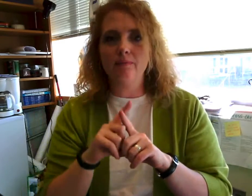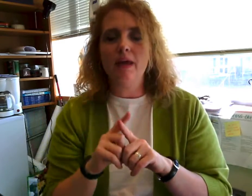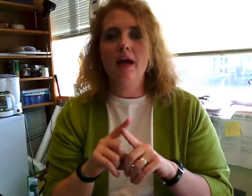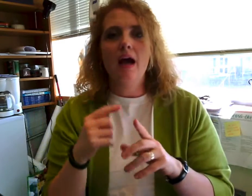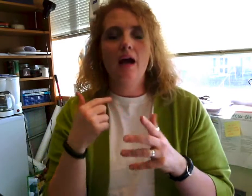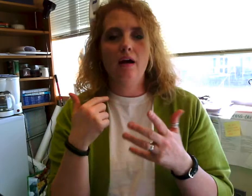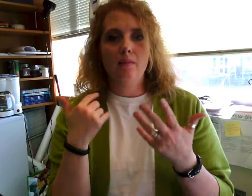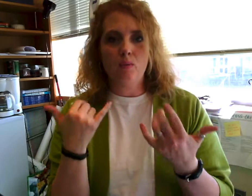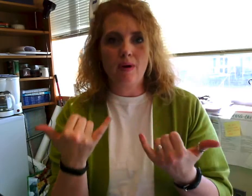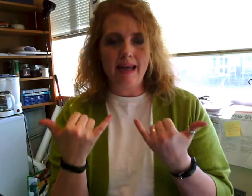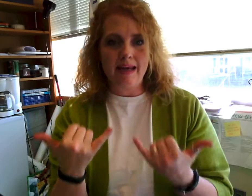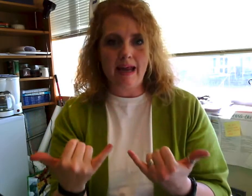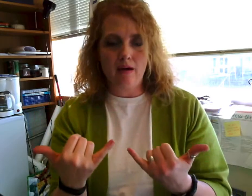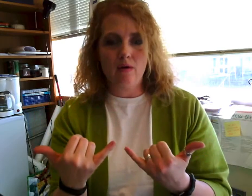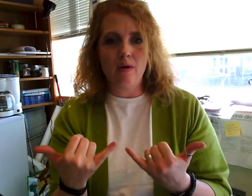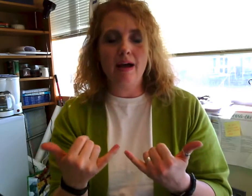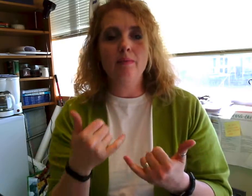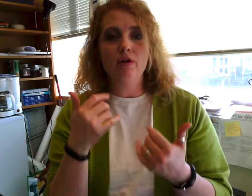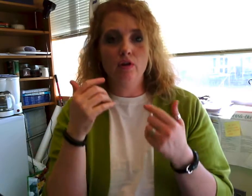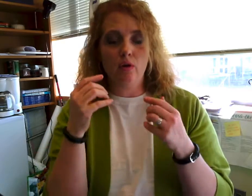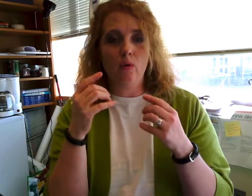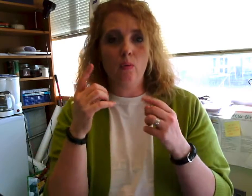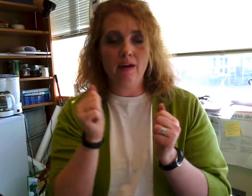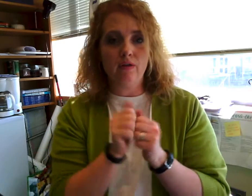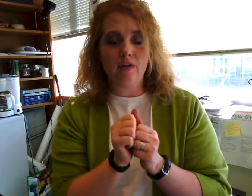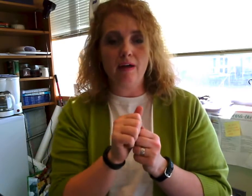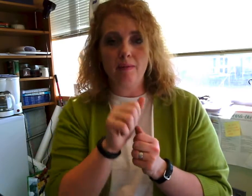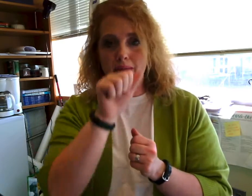it. Right now, I'm going to go with